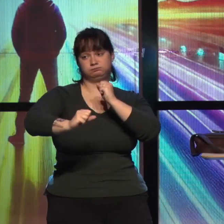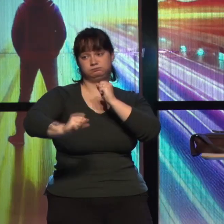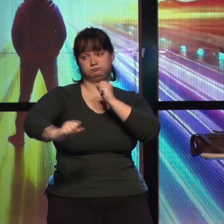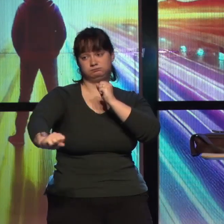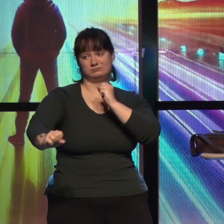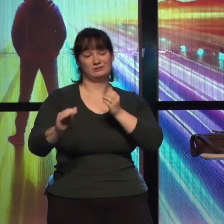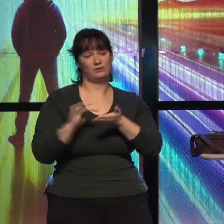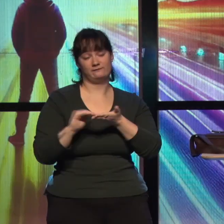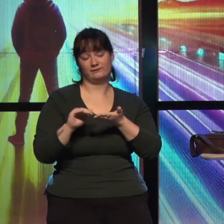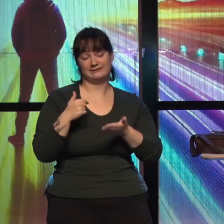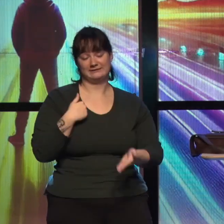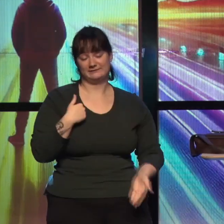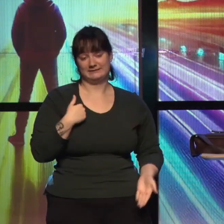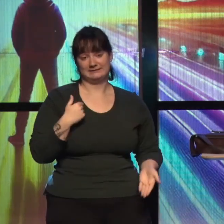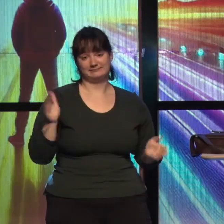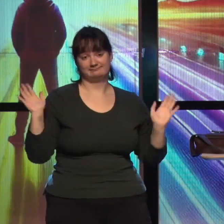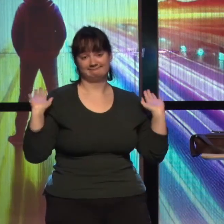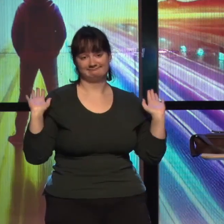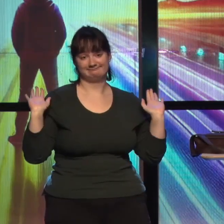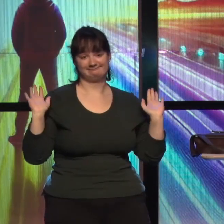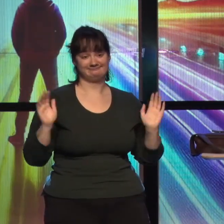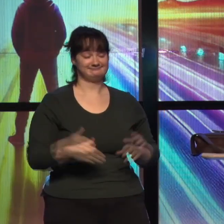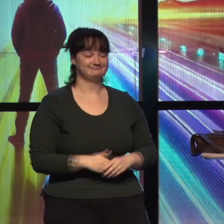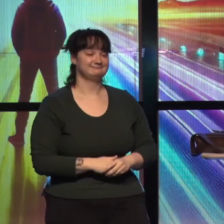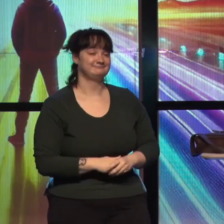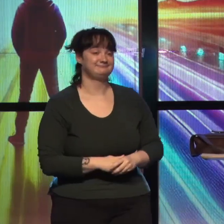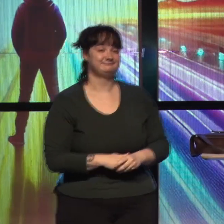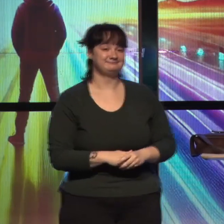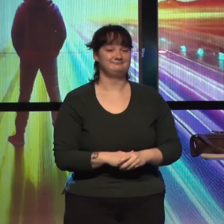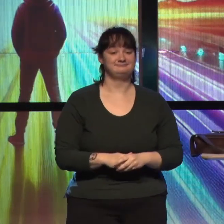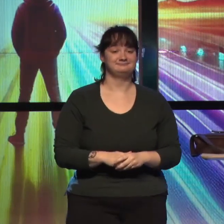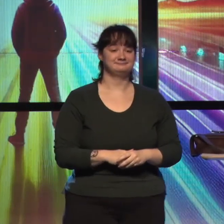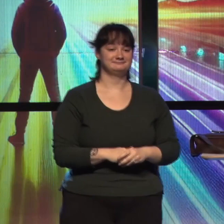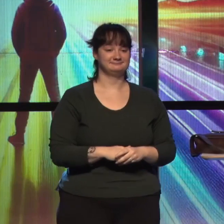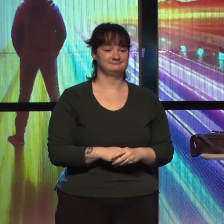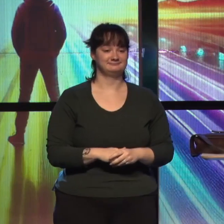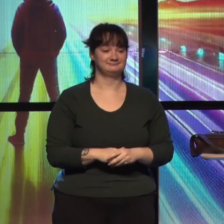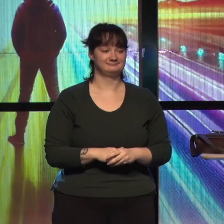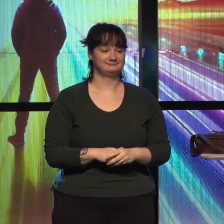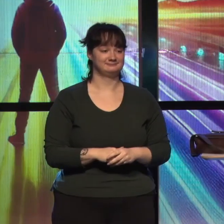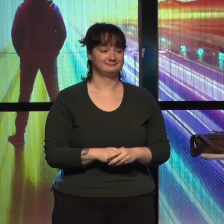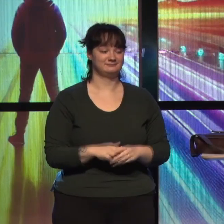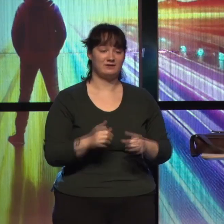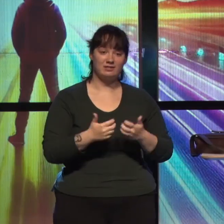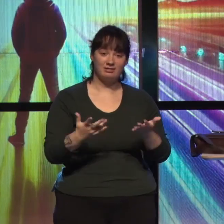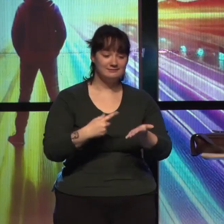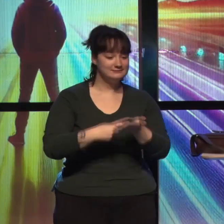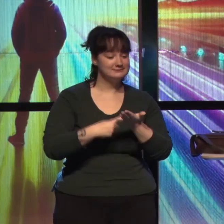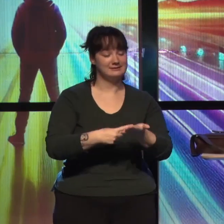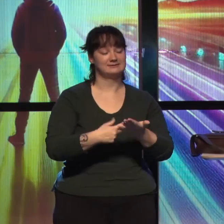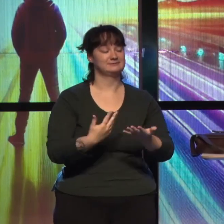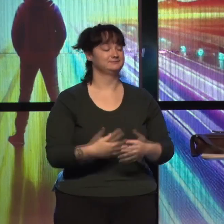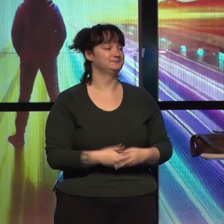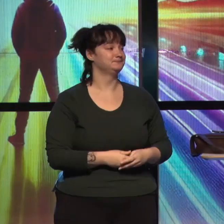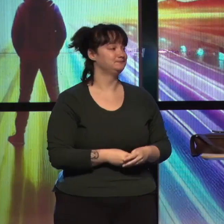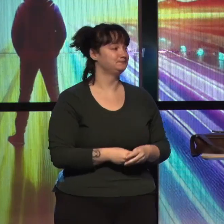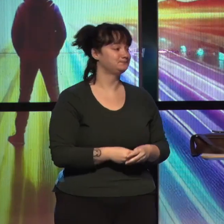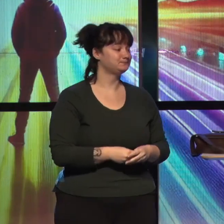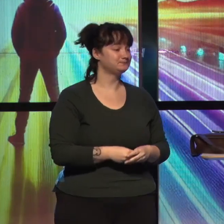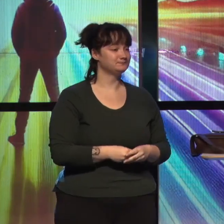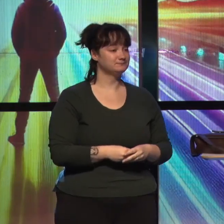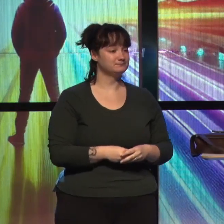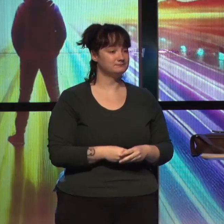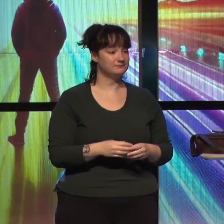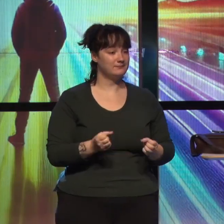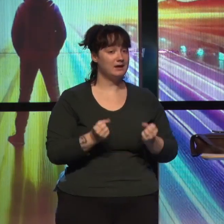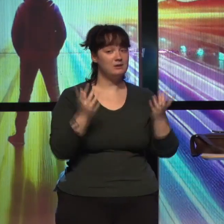because we got a lot to cover to help us engage with this literature in a life-giving way, in a healthy way. Okay, so how many